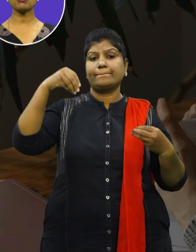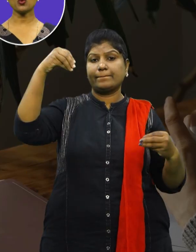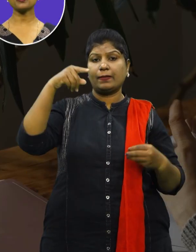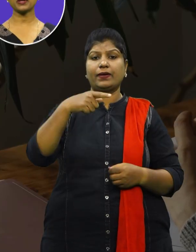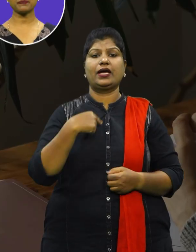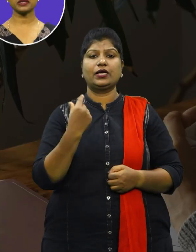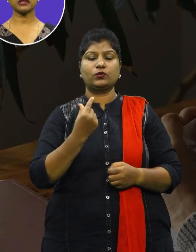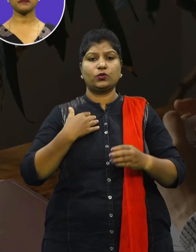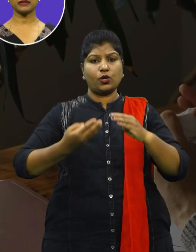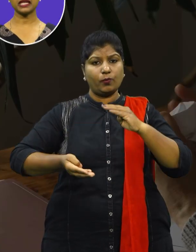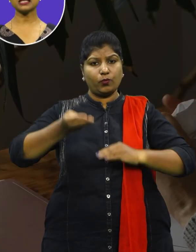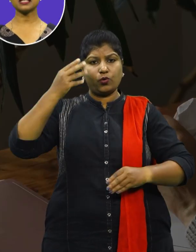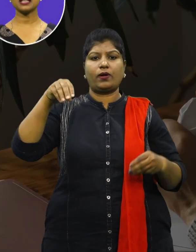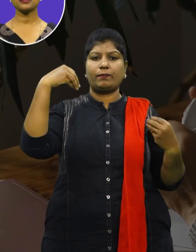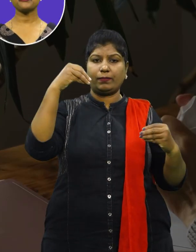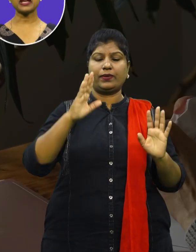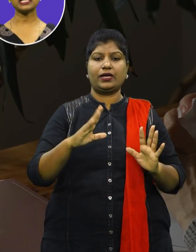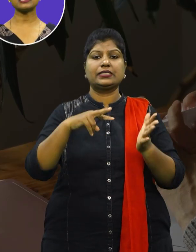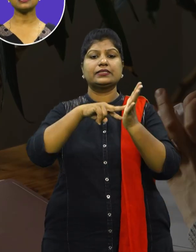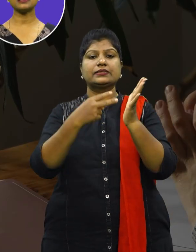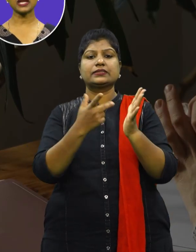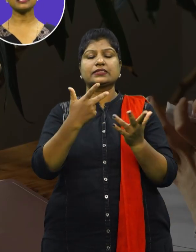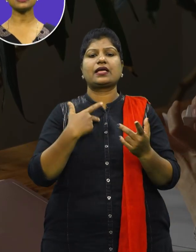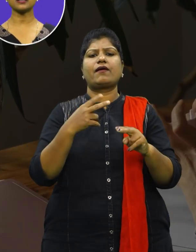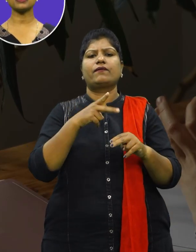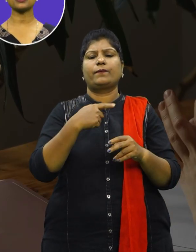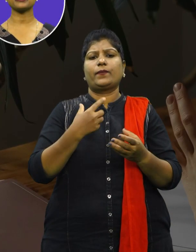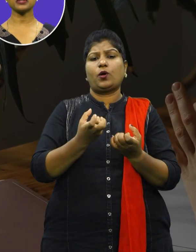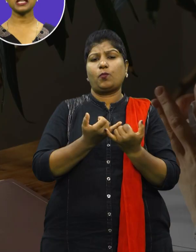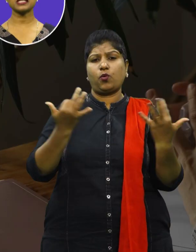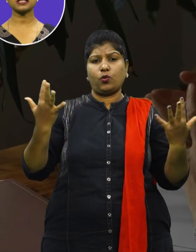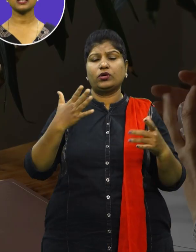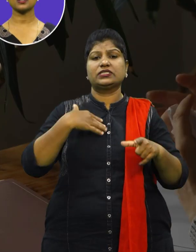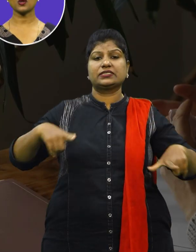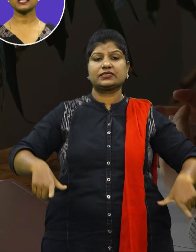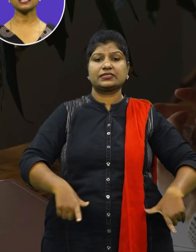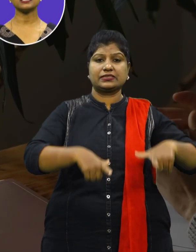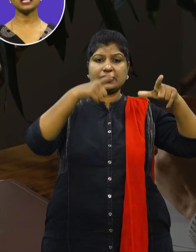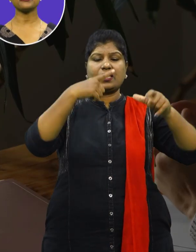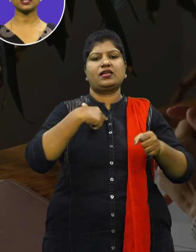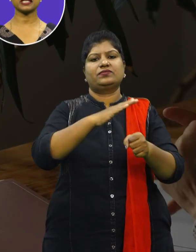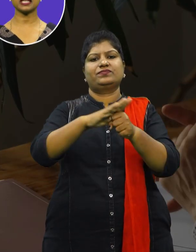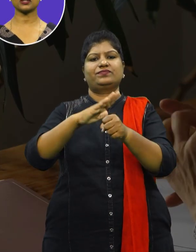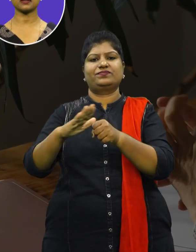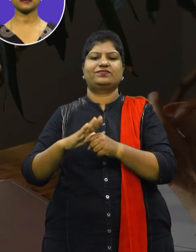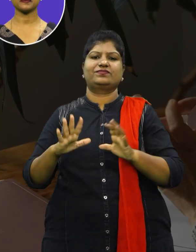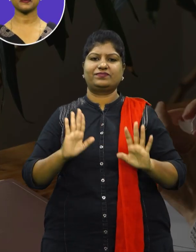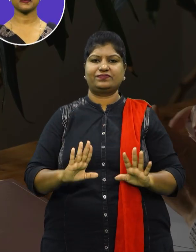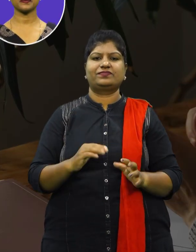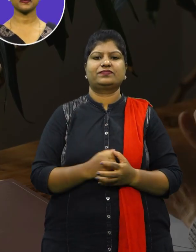using more paper means felling a greater number of trees, causing